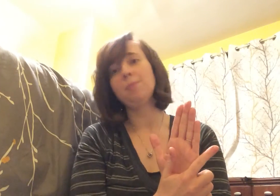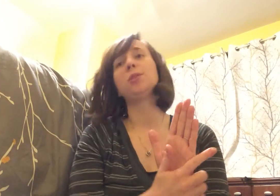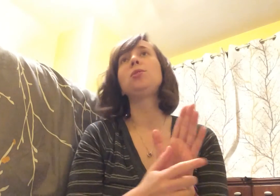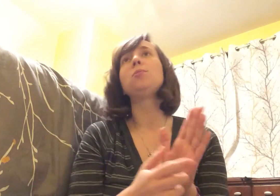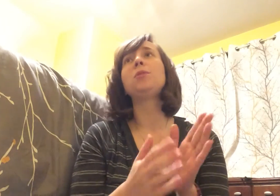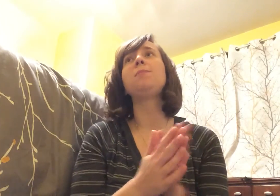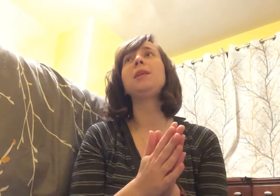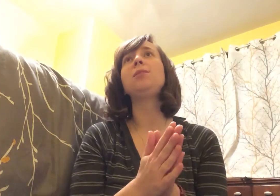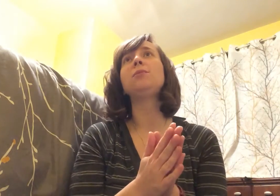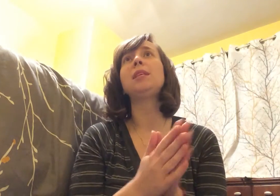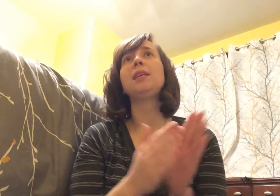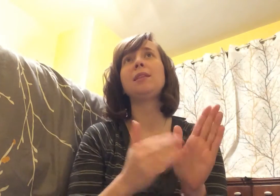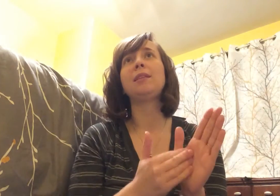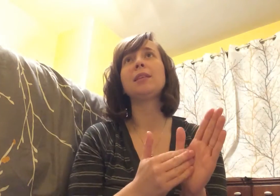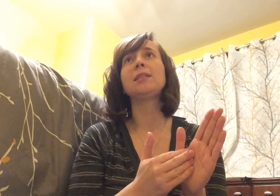But you would be using this